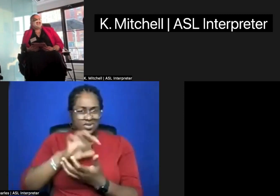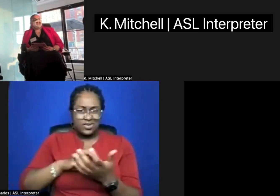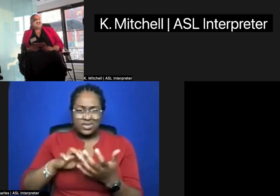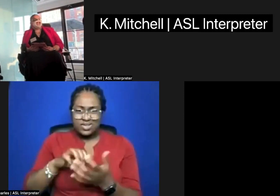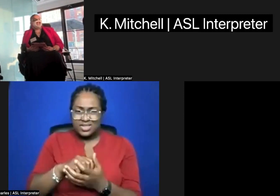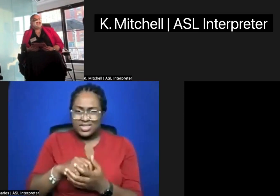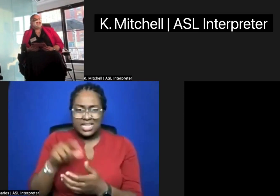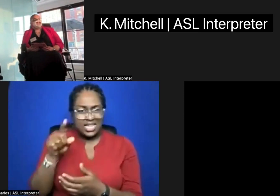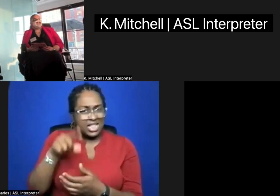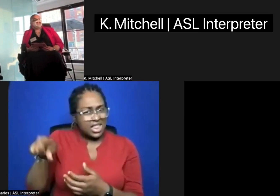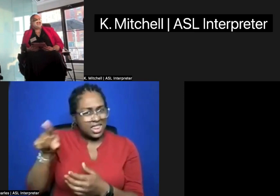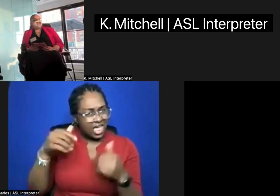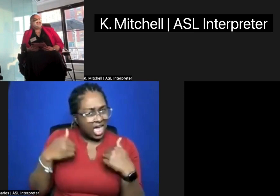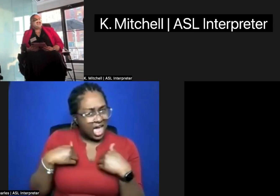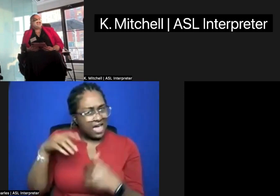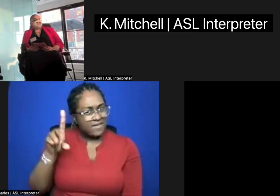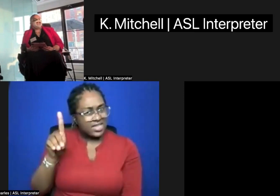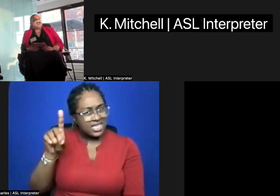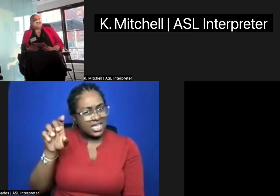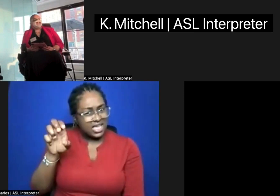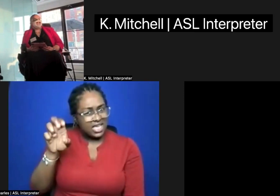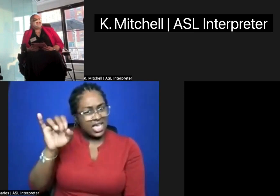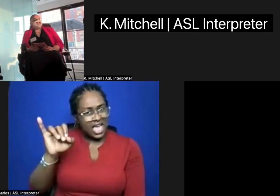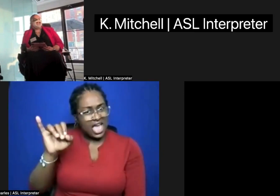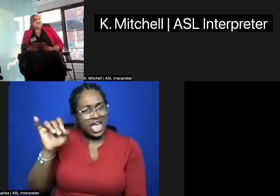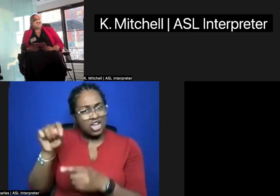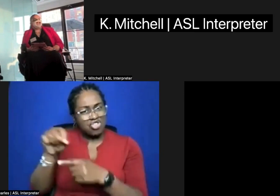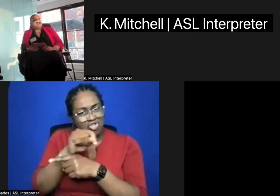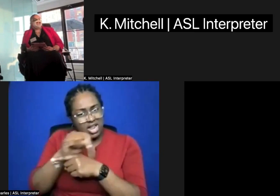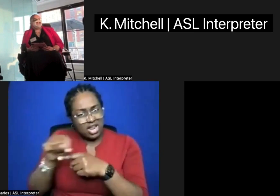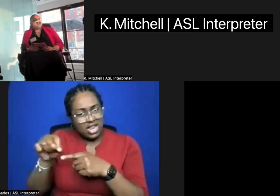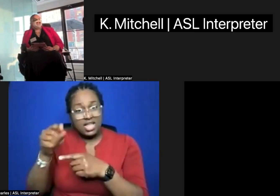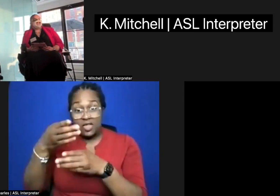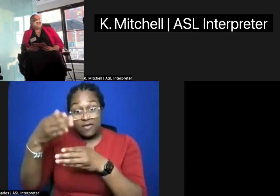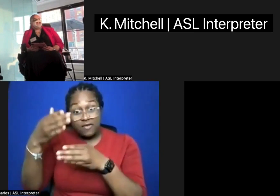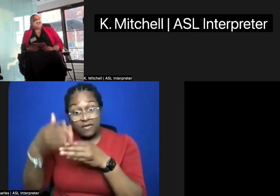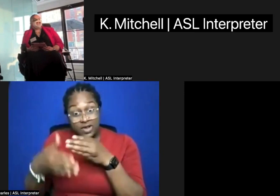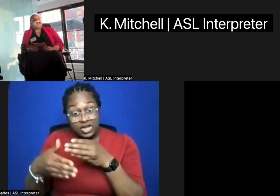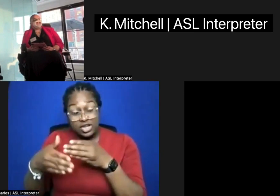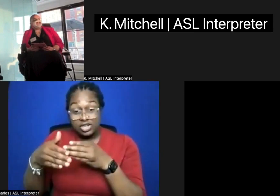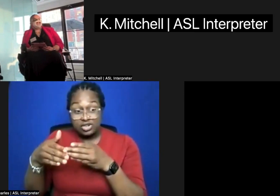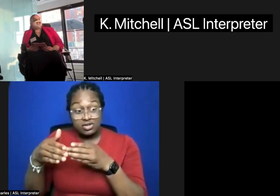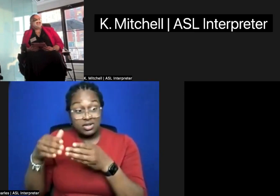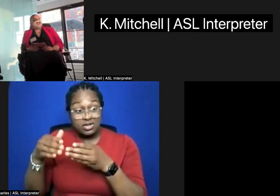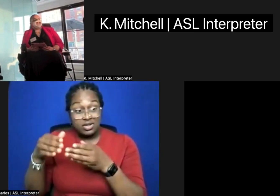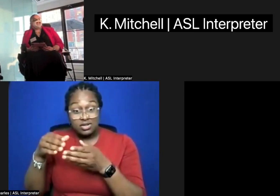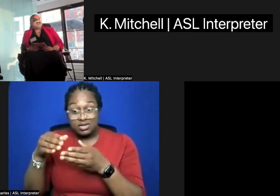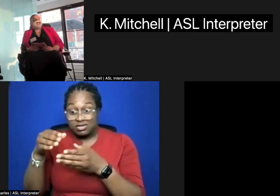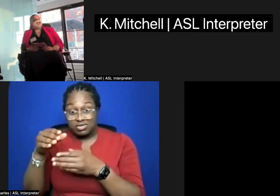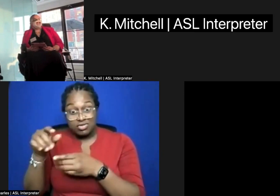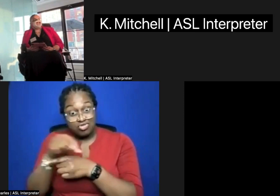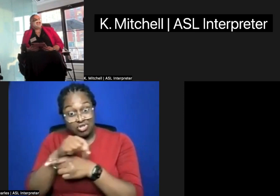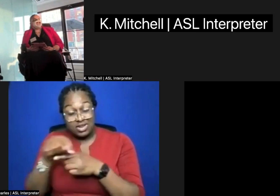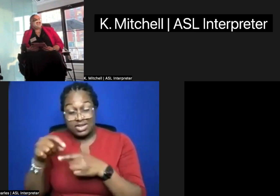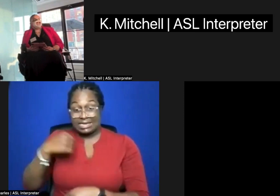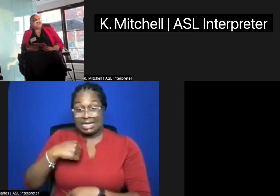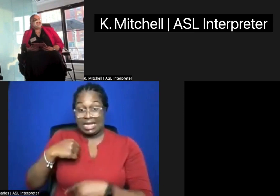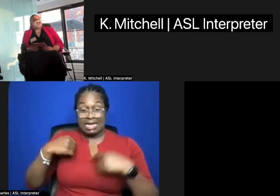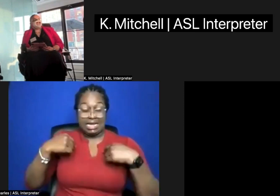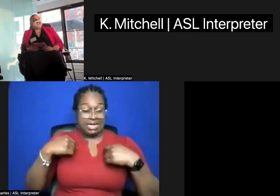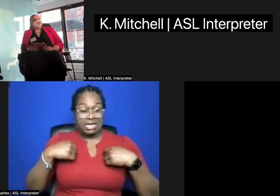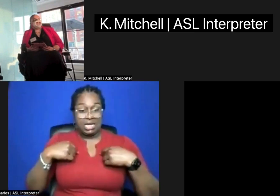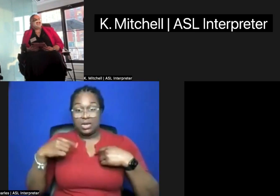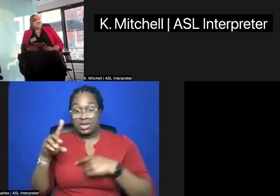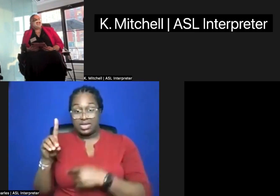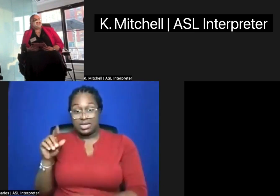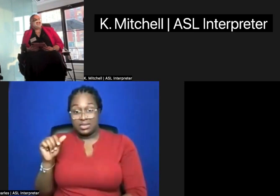DEI training? Did the employees go through their DEI training? So I'm, as someone with disabilities or people